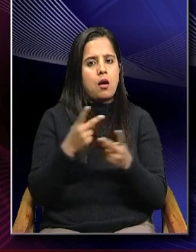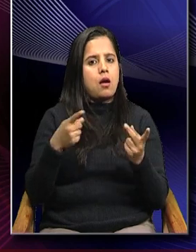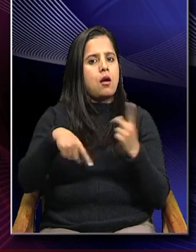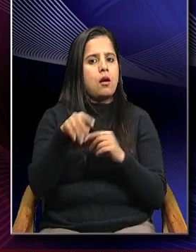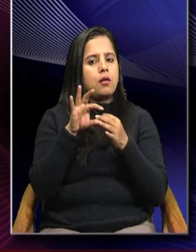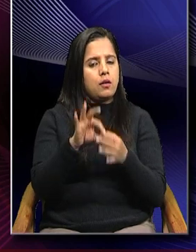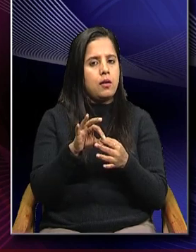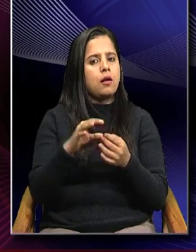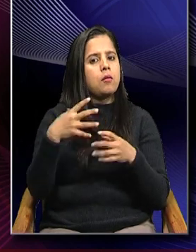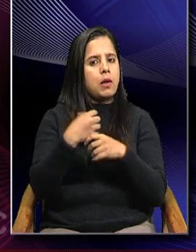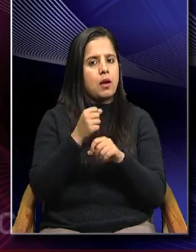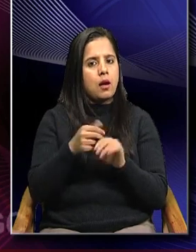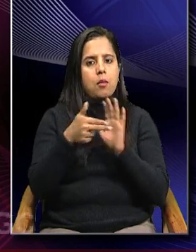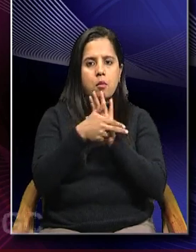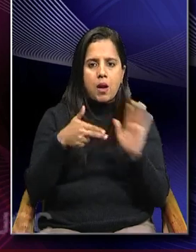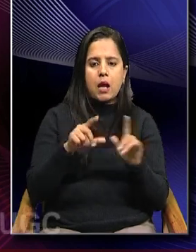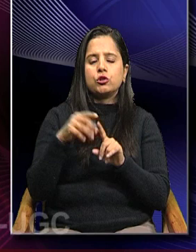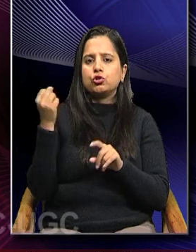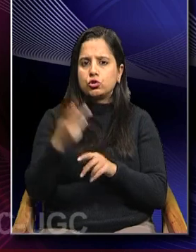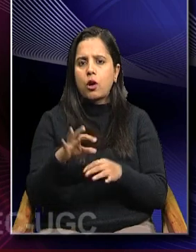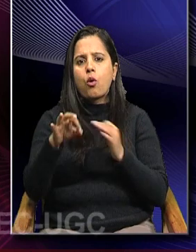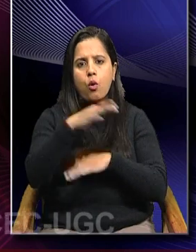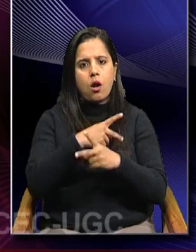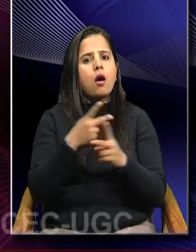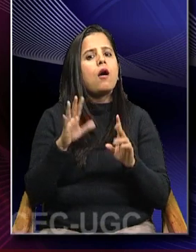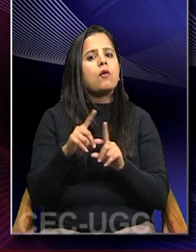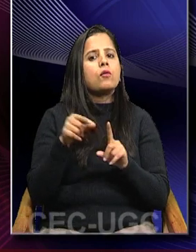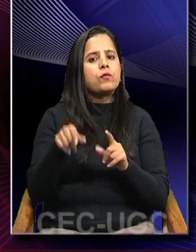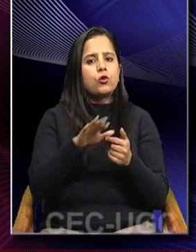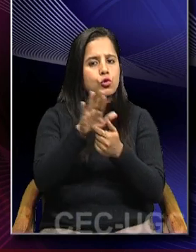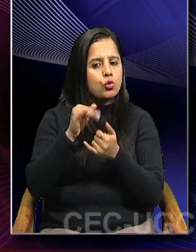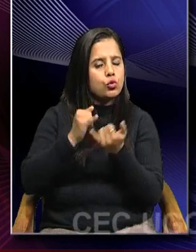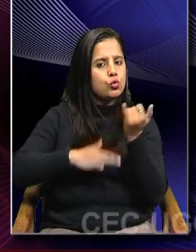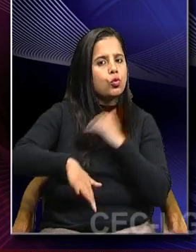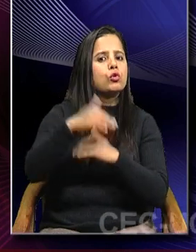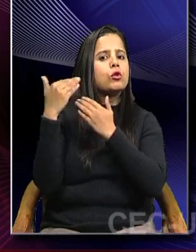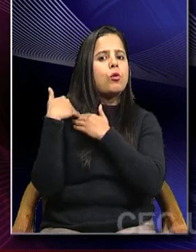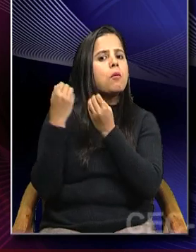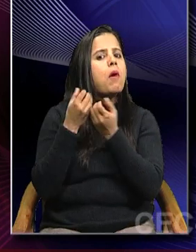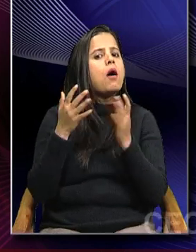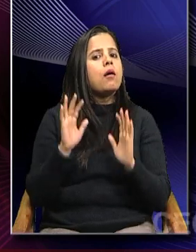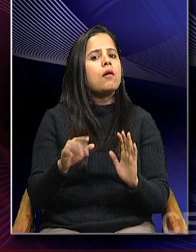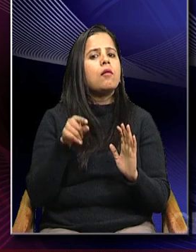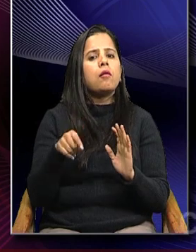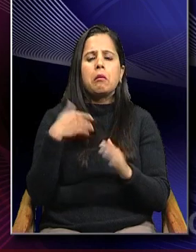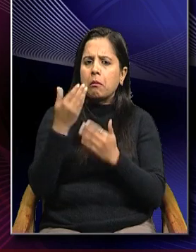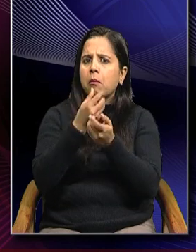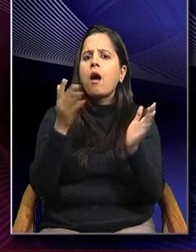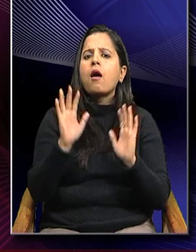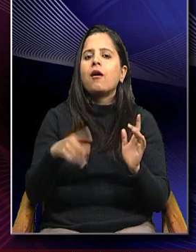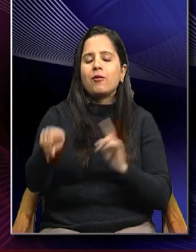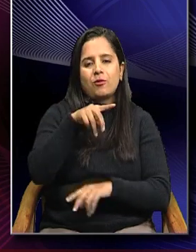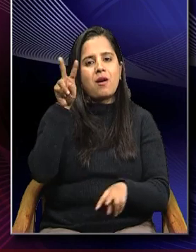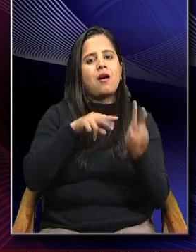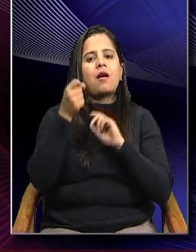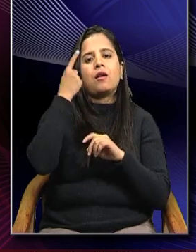link between brand and charitable organizations also. They demonstrate social responsibility nowadays. That is also a trend. So, we have to understand